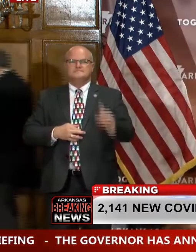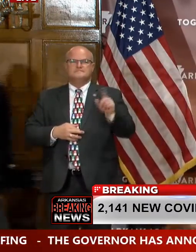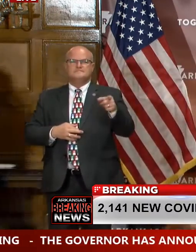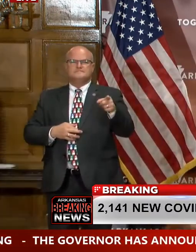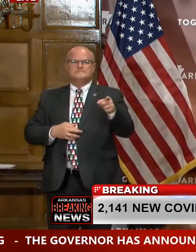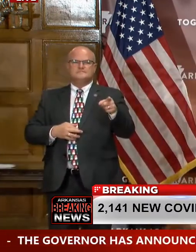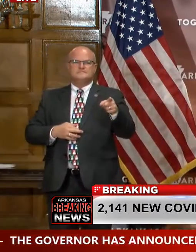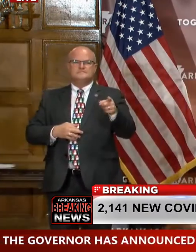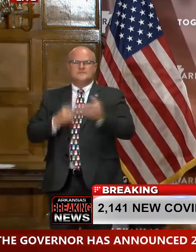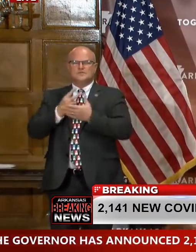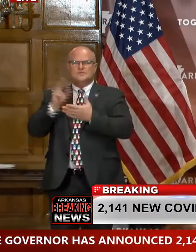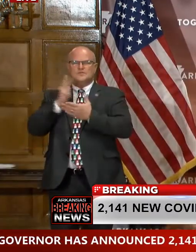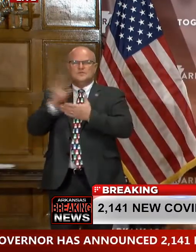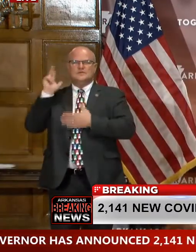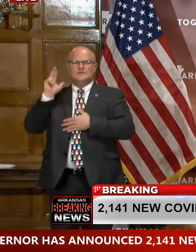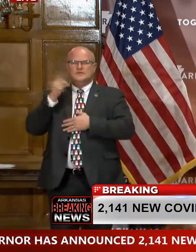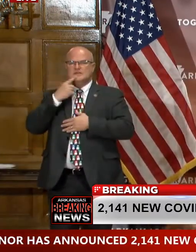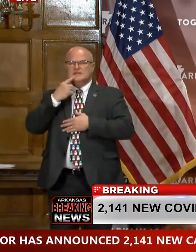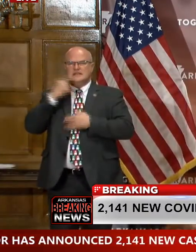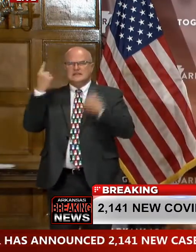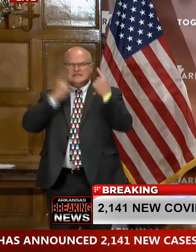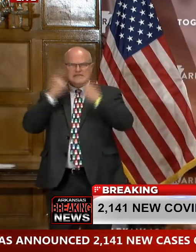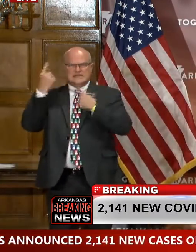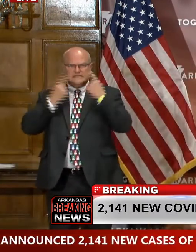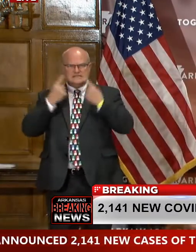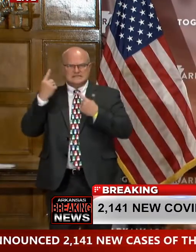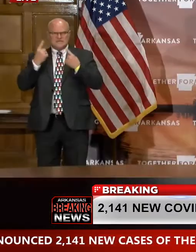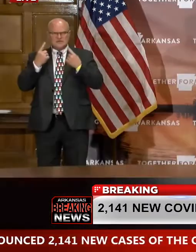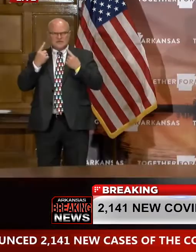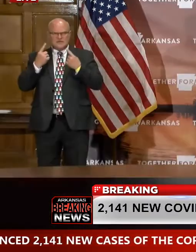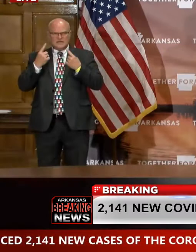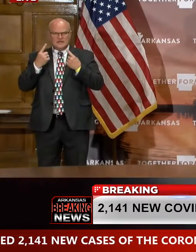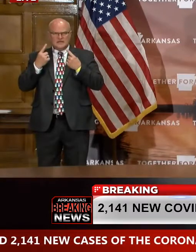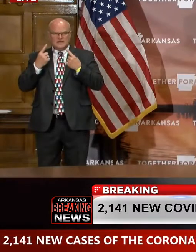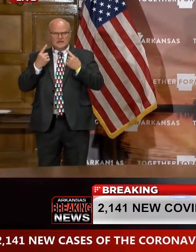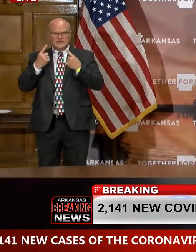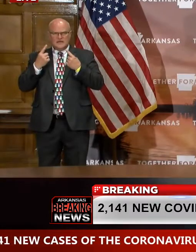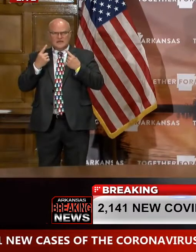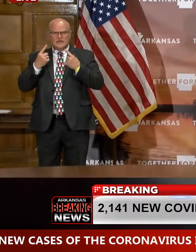A couple weeks ago, you said you were considering a